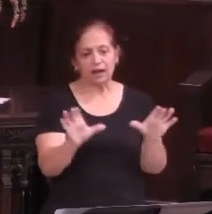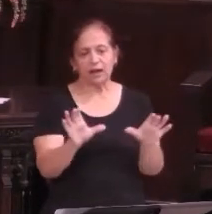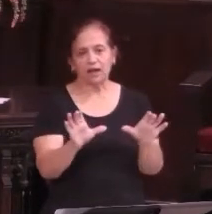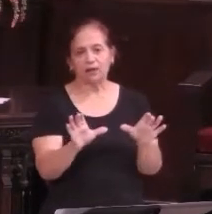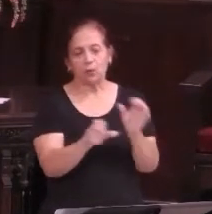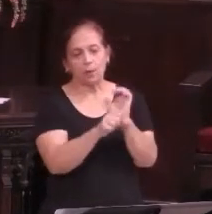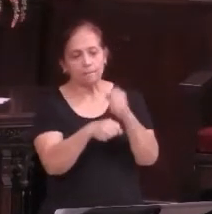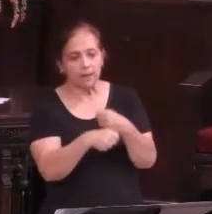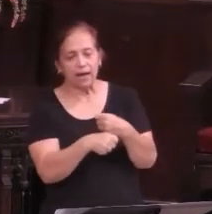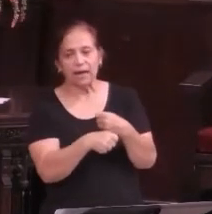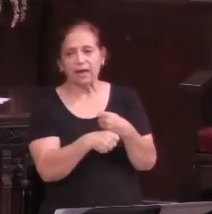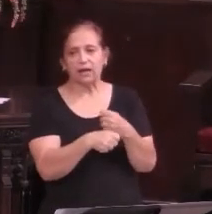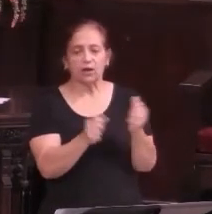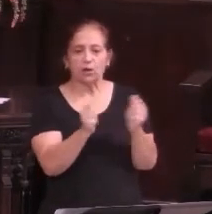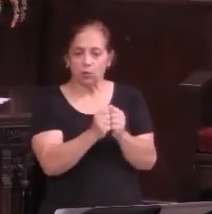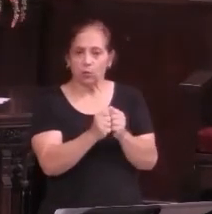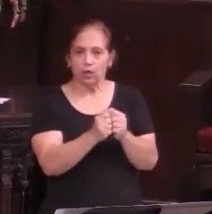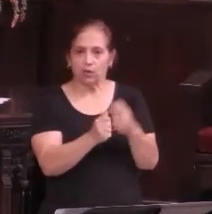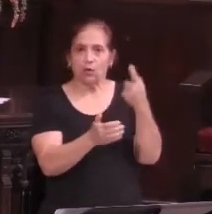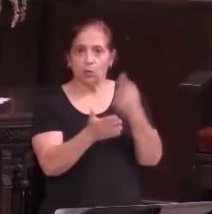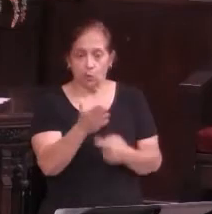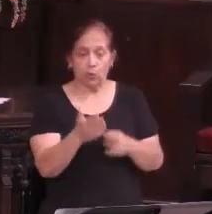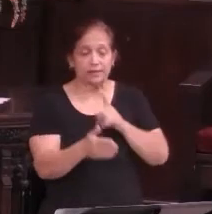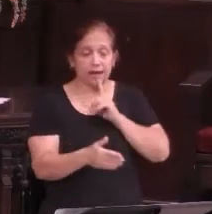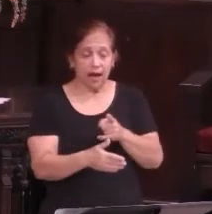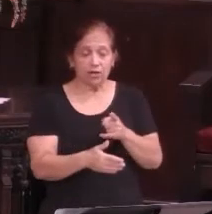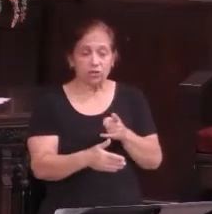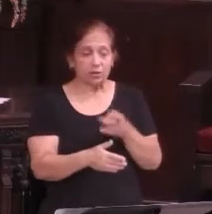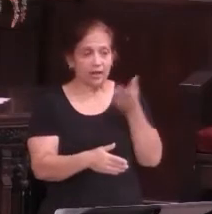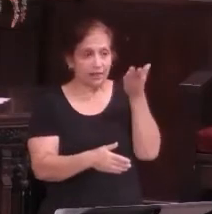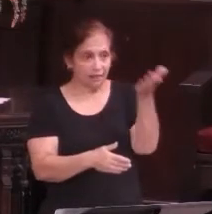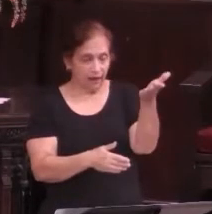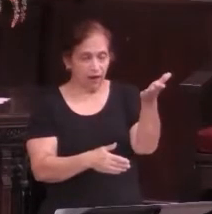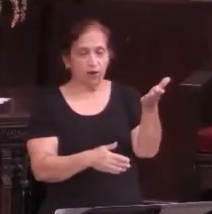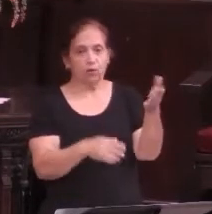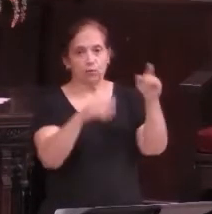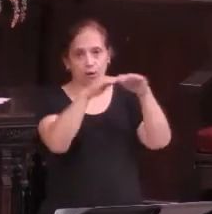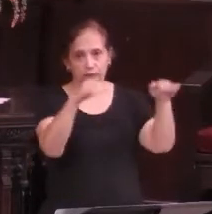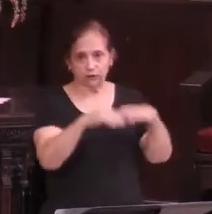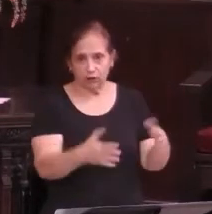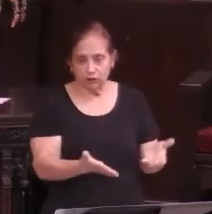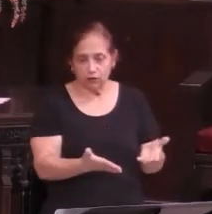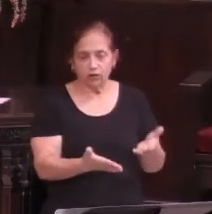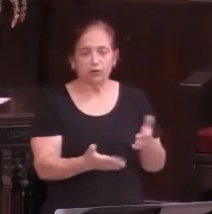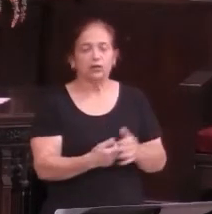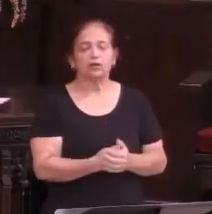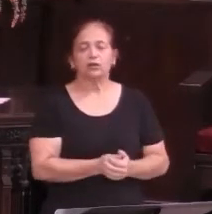or made with what is actually on those shelves. You see,